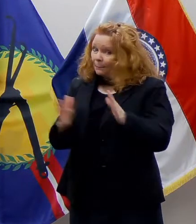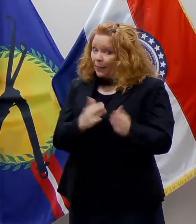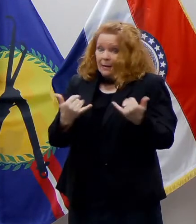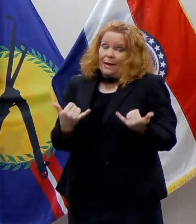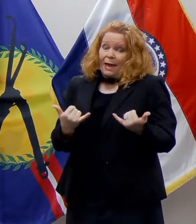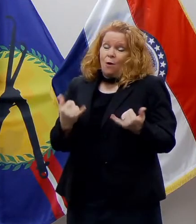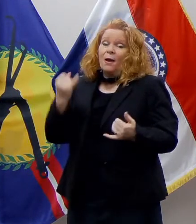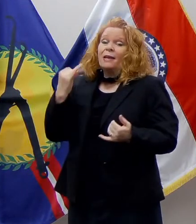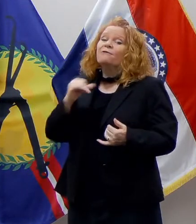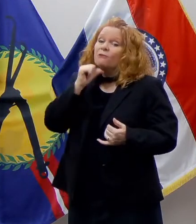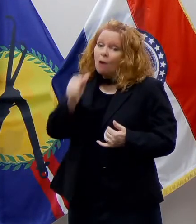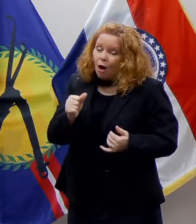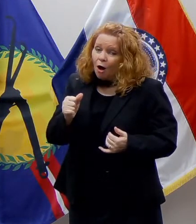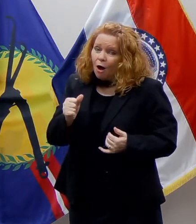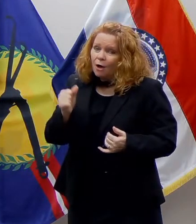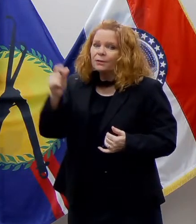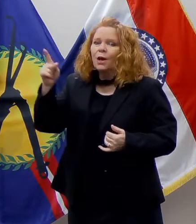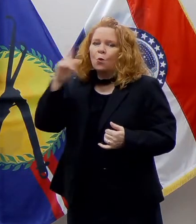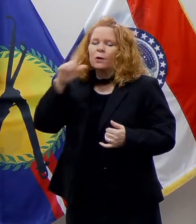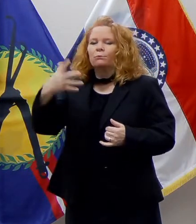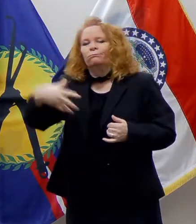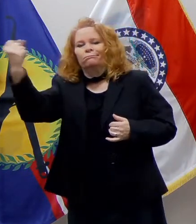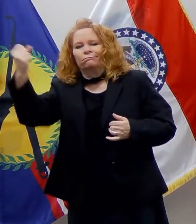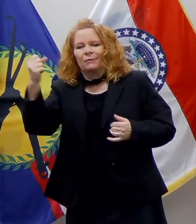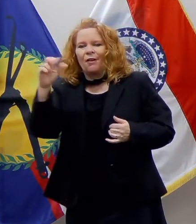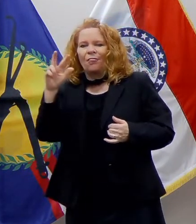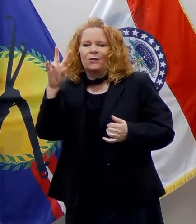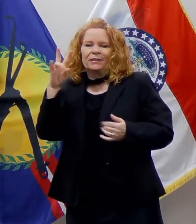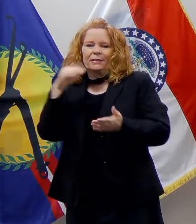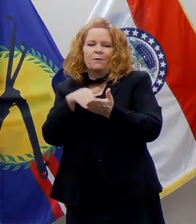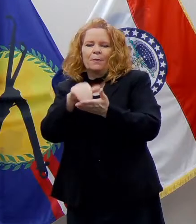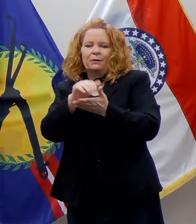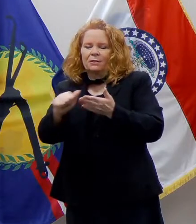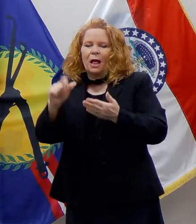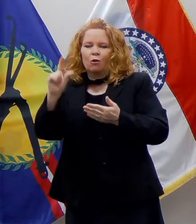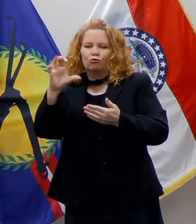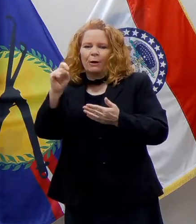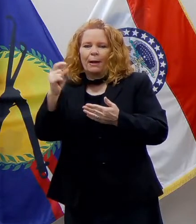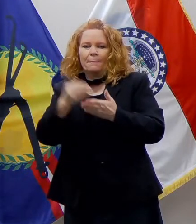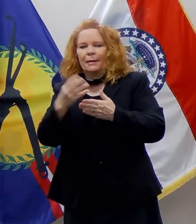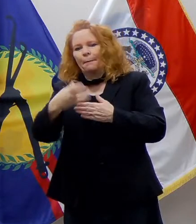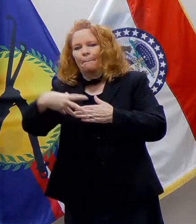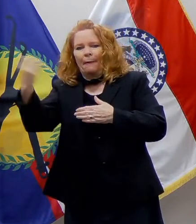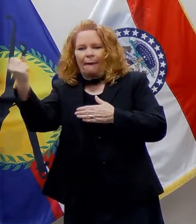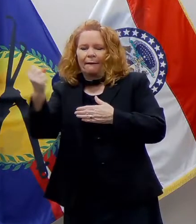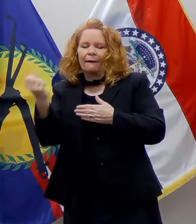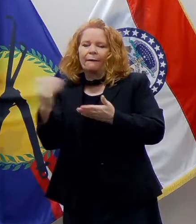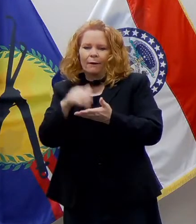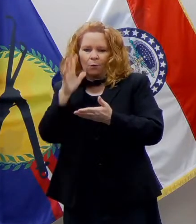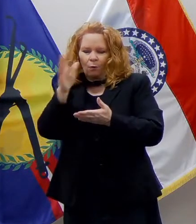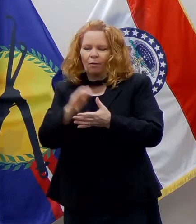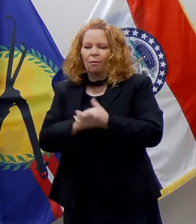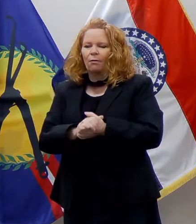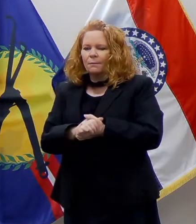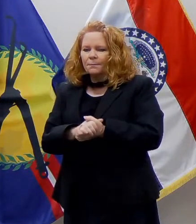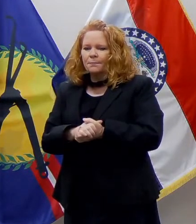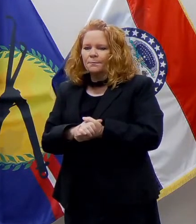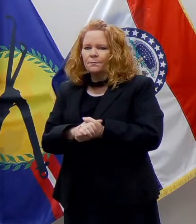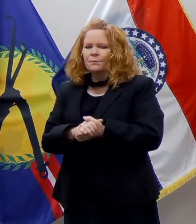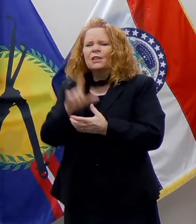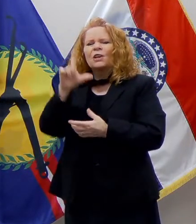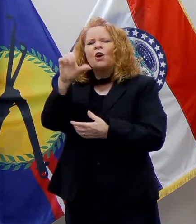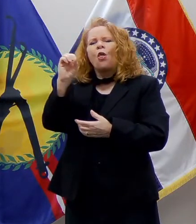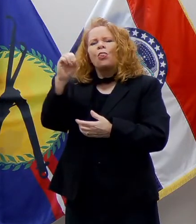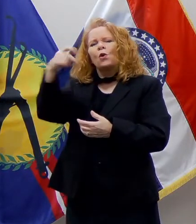clawback procedures on that $37 million. The Loop Trolley Transportation